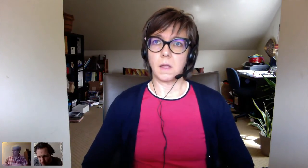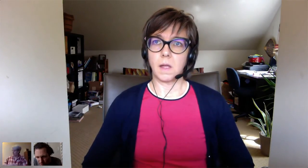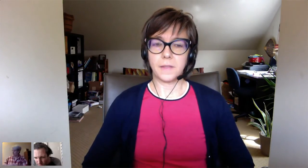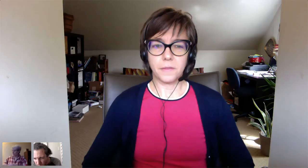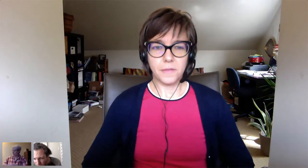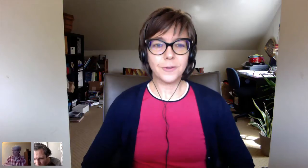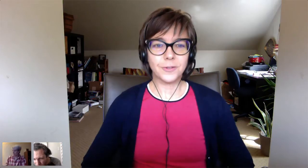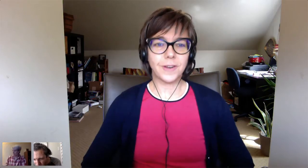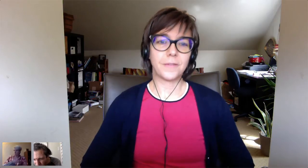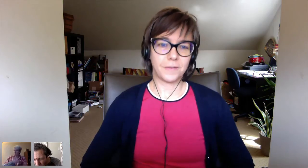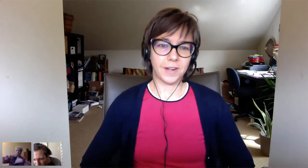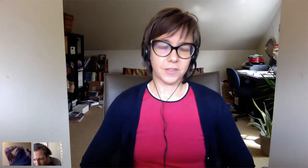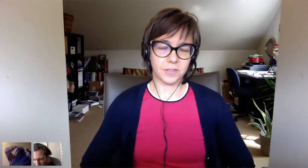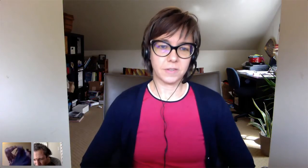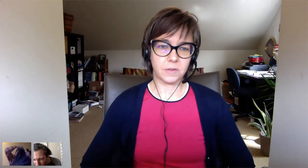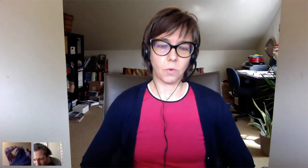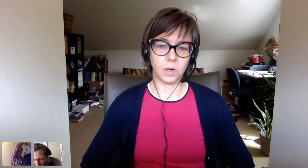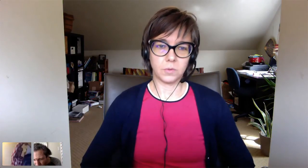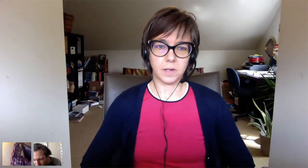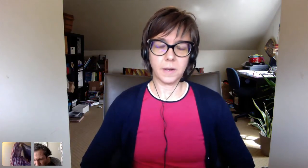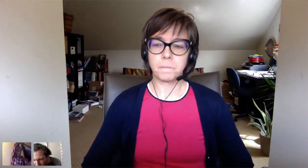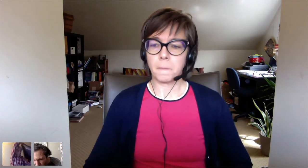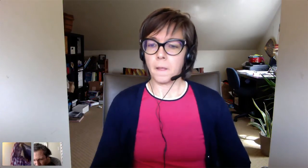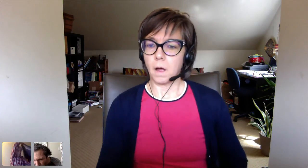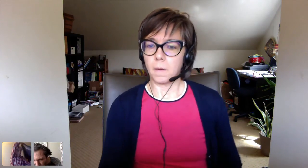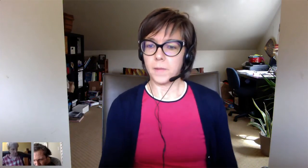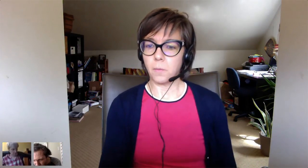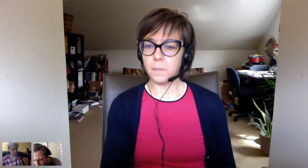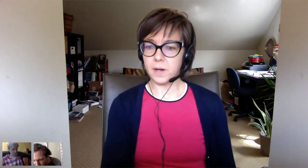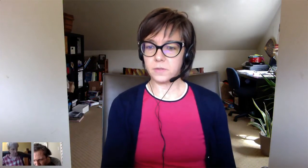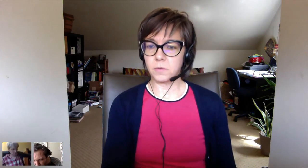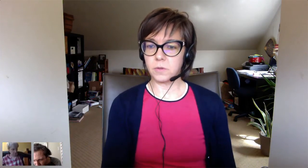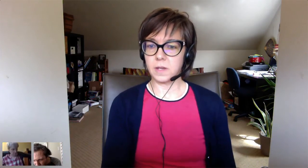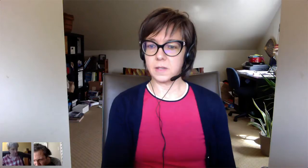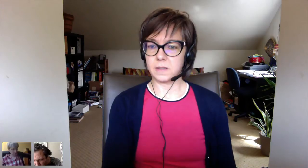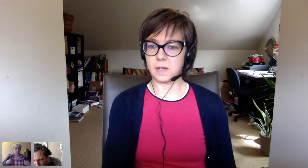I think there's enough advantages to warrant using it. I want to point out some really nice things.